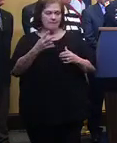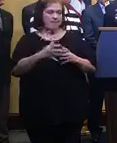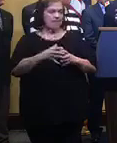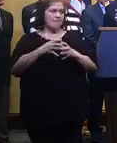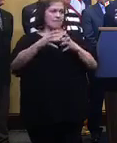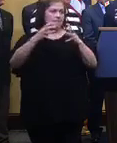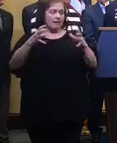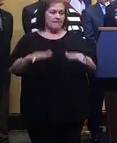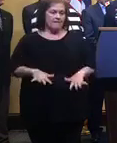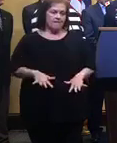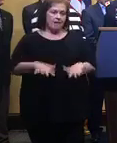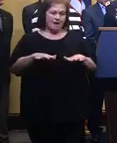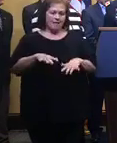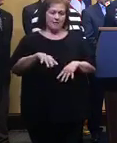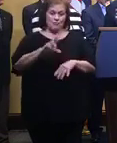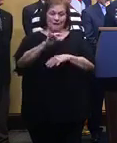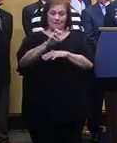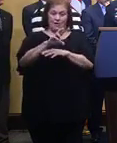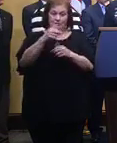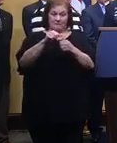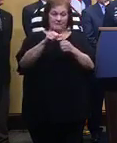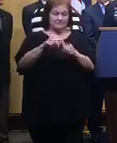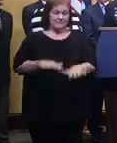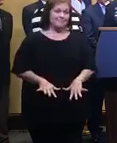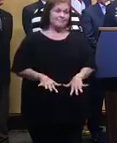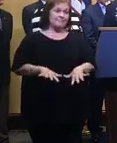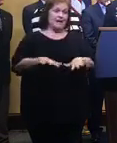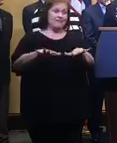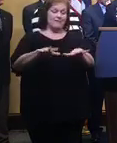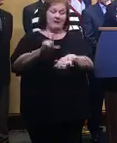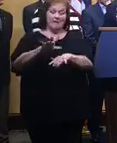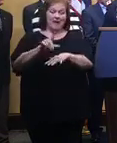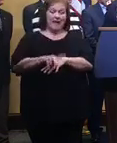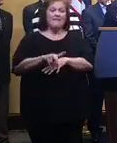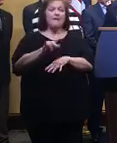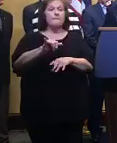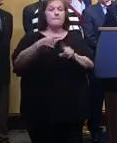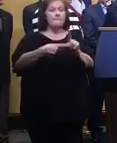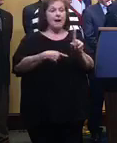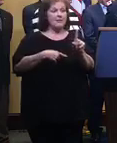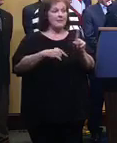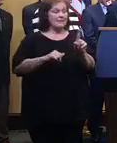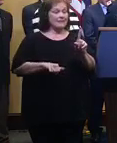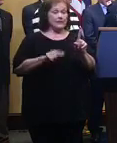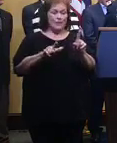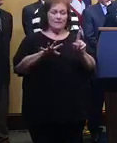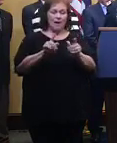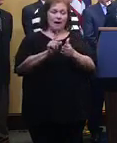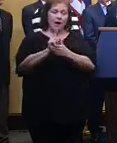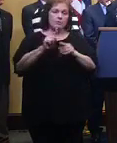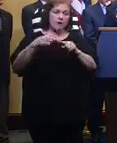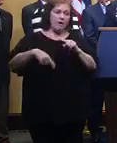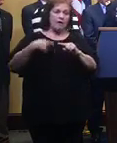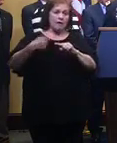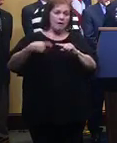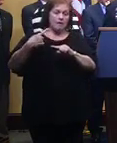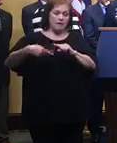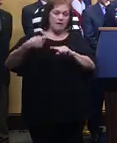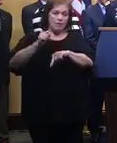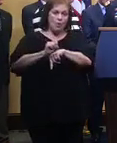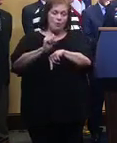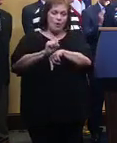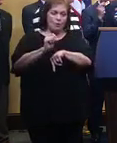It was the highest river of 9.5 months. 5.5 of those months were at 24/7 operations, so that's 1 in